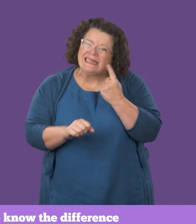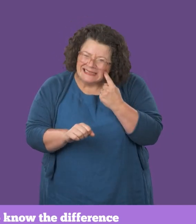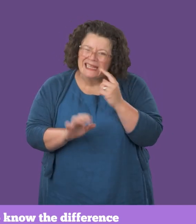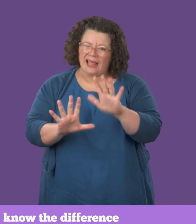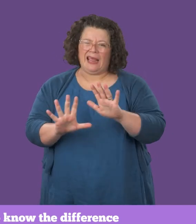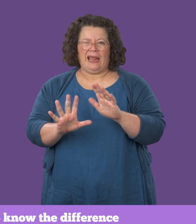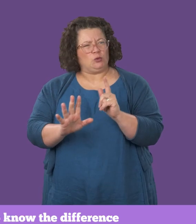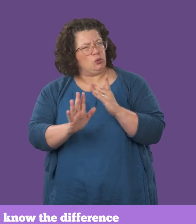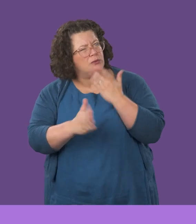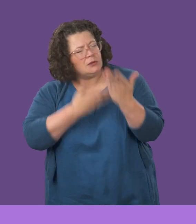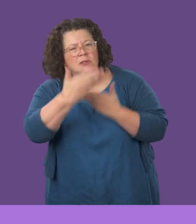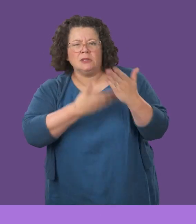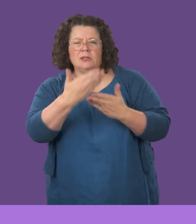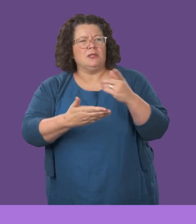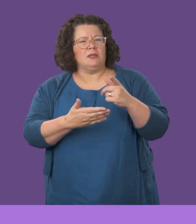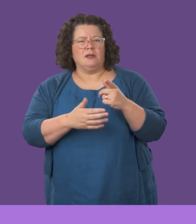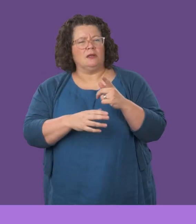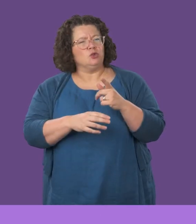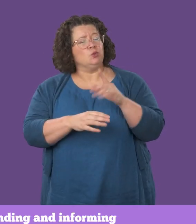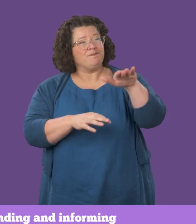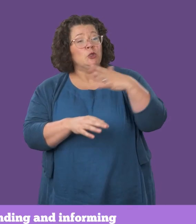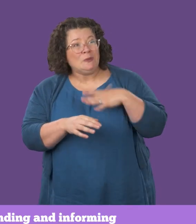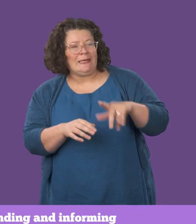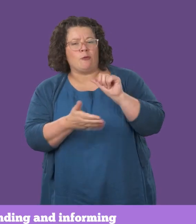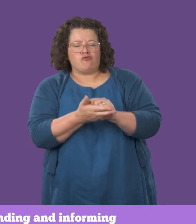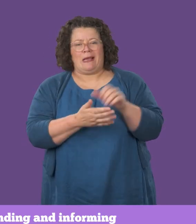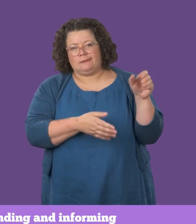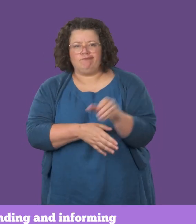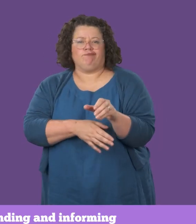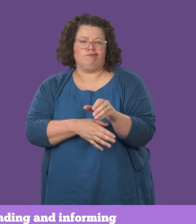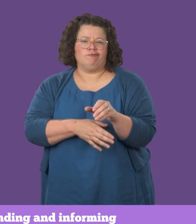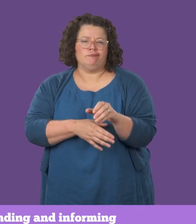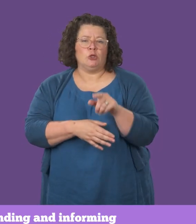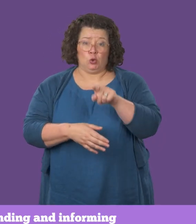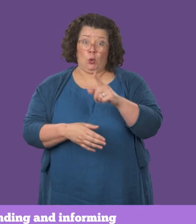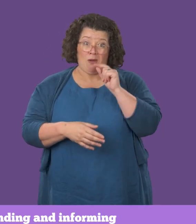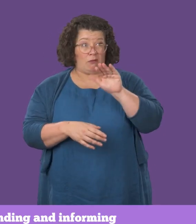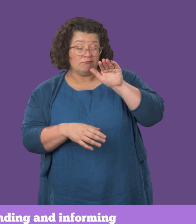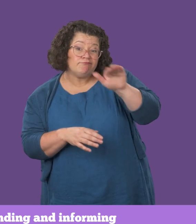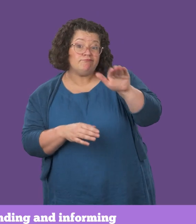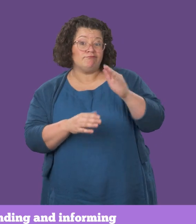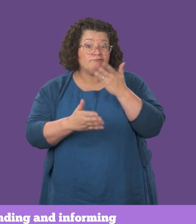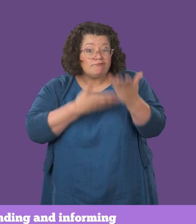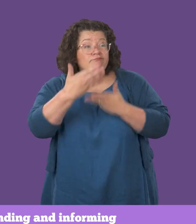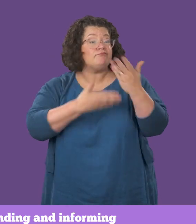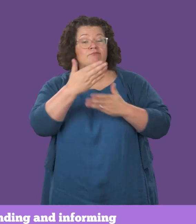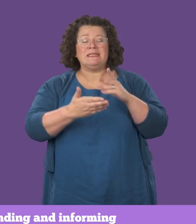for them to instruct the right advocate. You be that person reminding and informing decision makers when